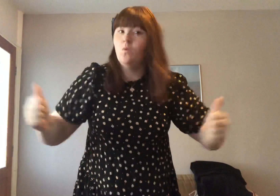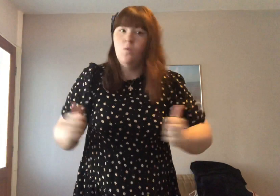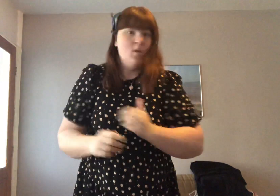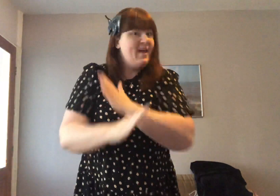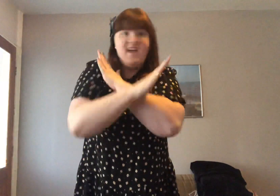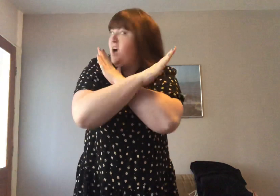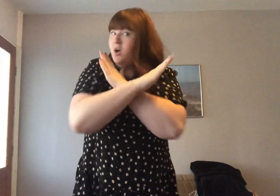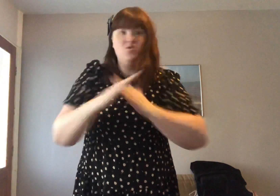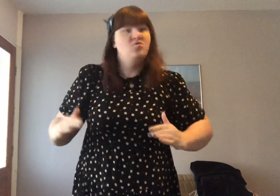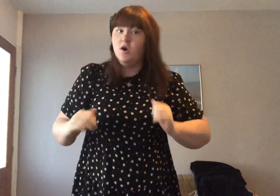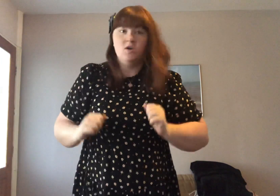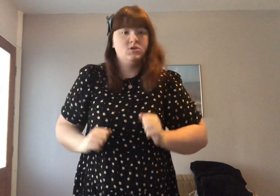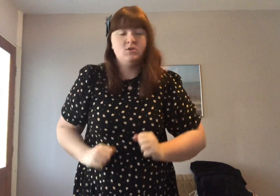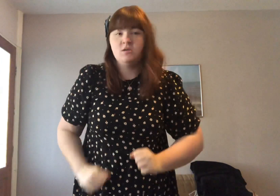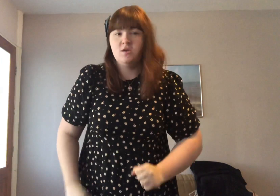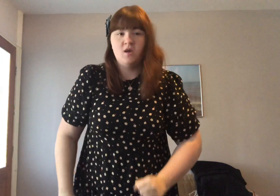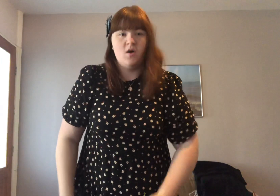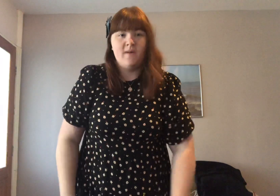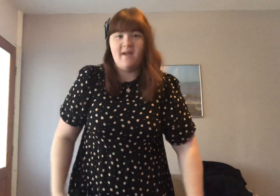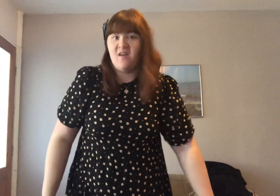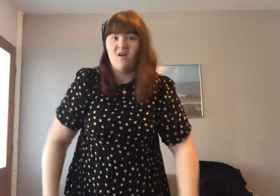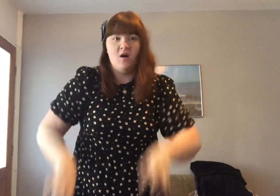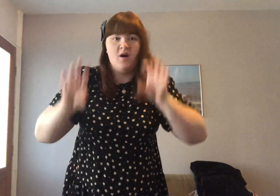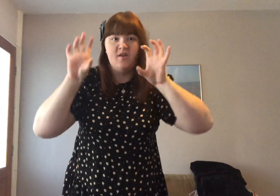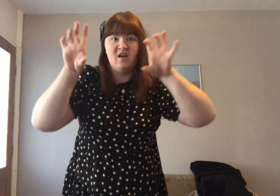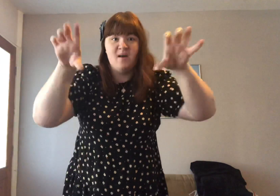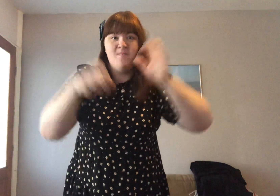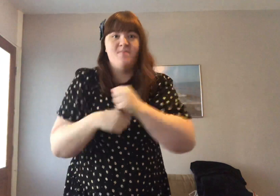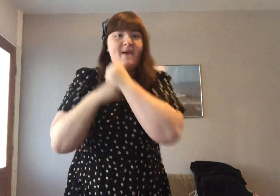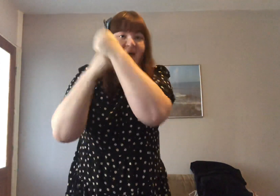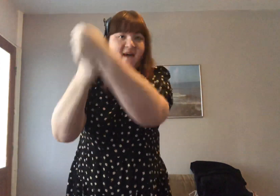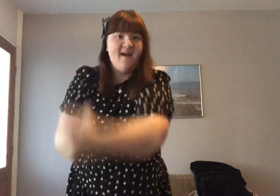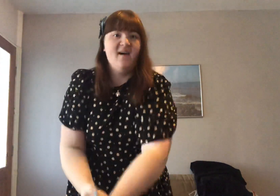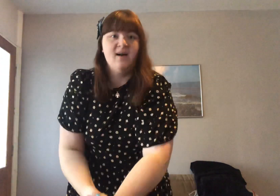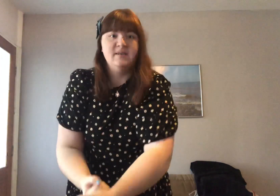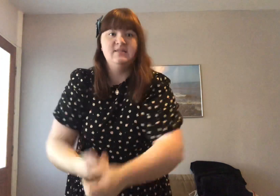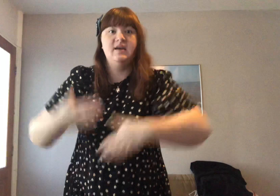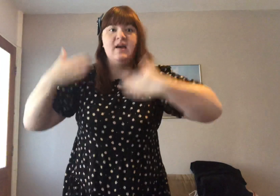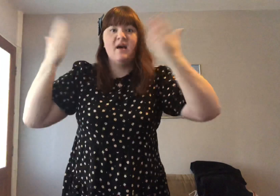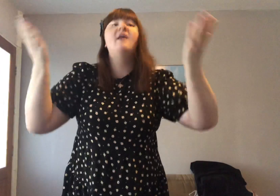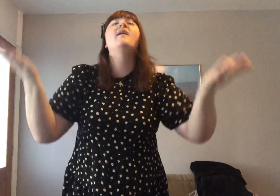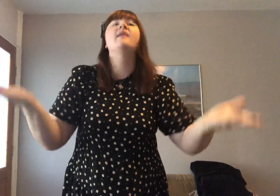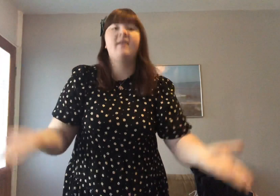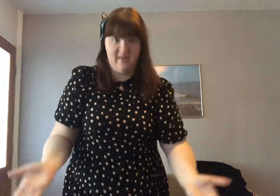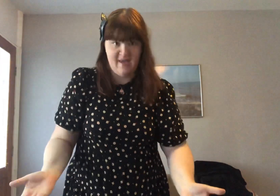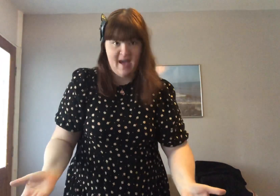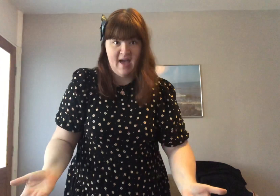We are not going on a bear hunt. Again.